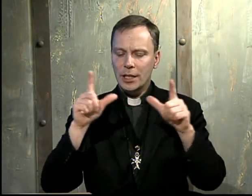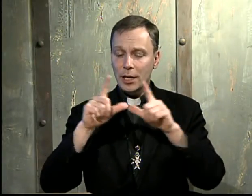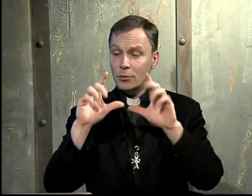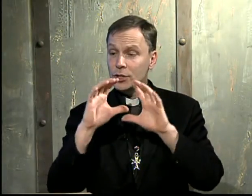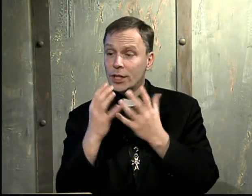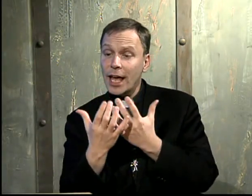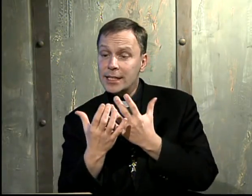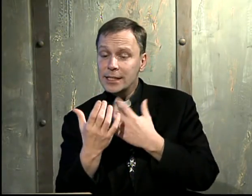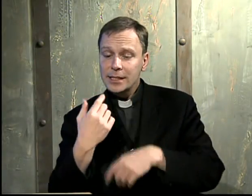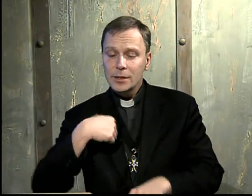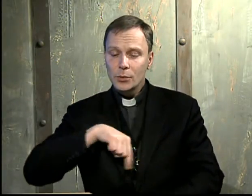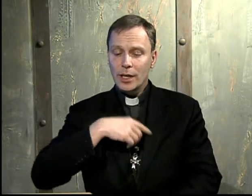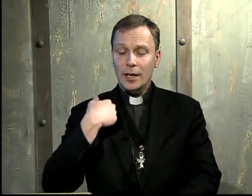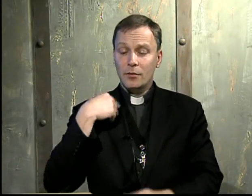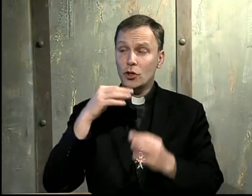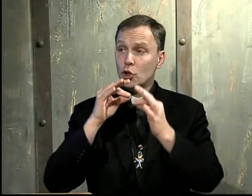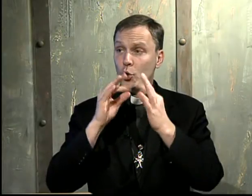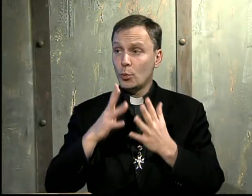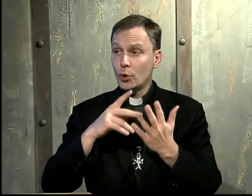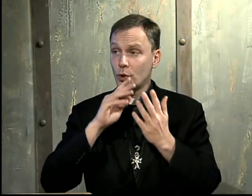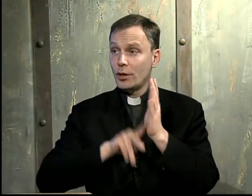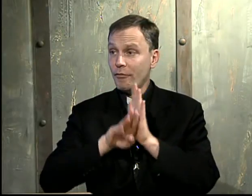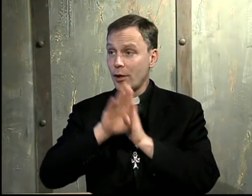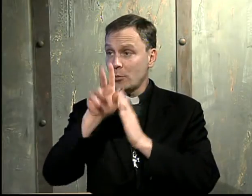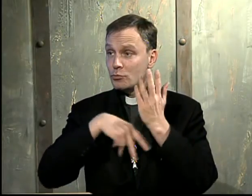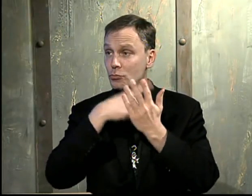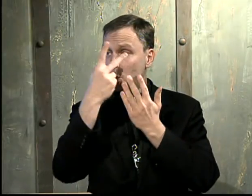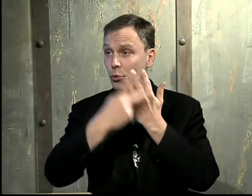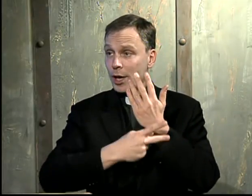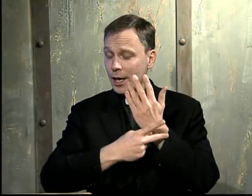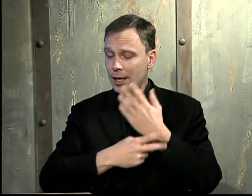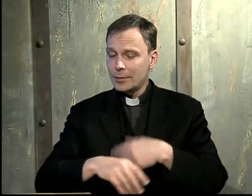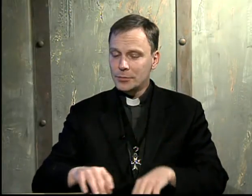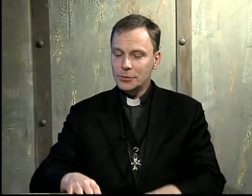various parishes and celebrate